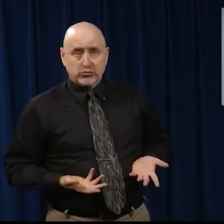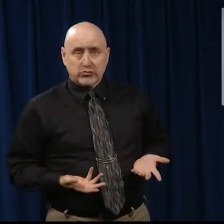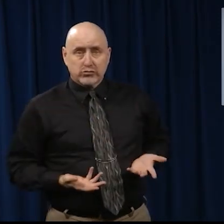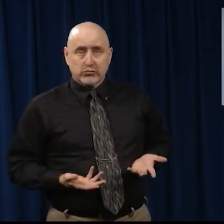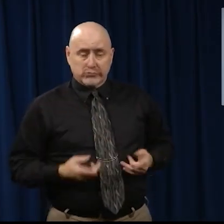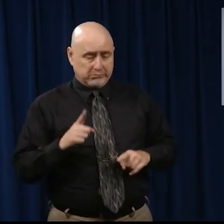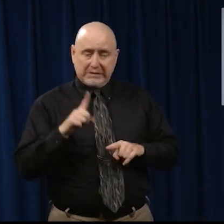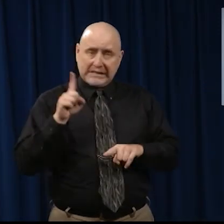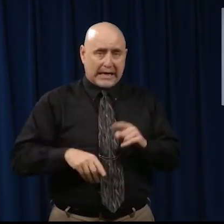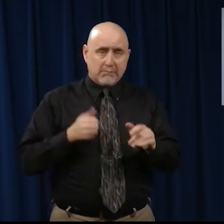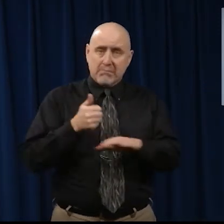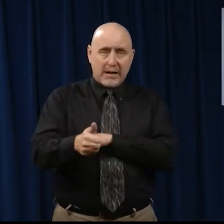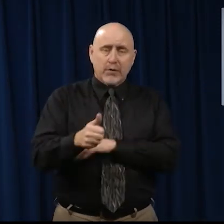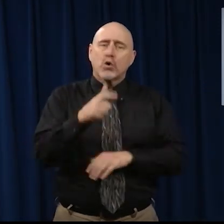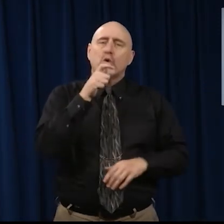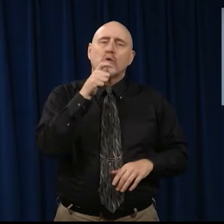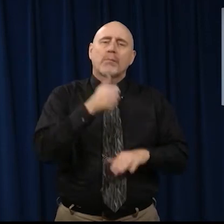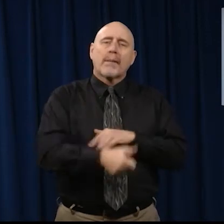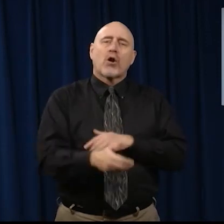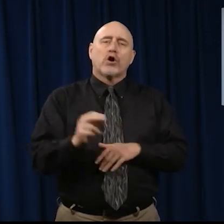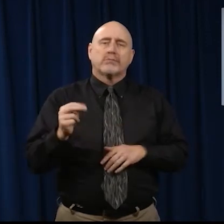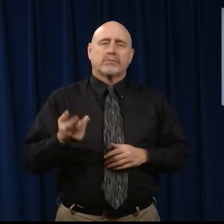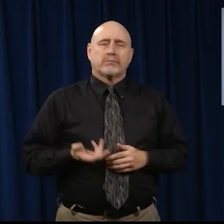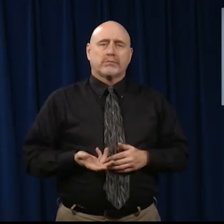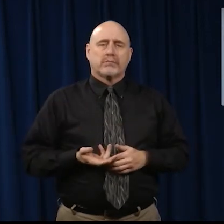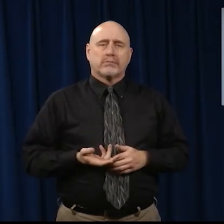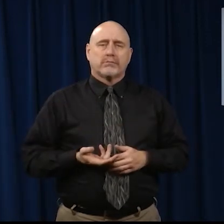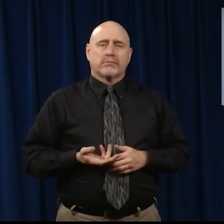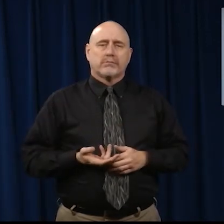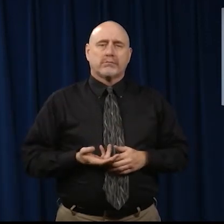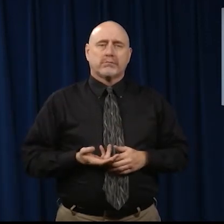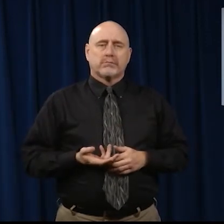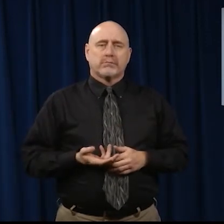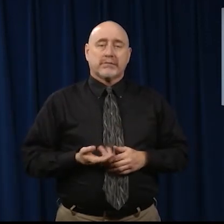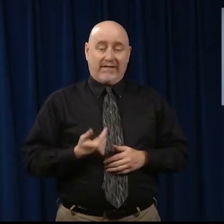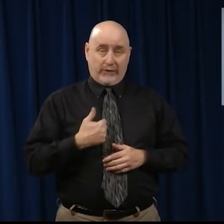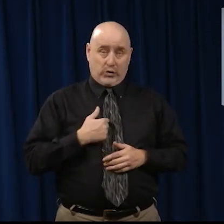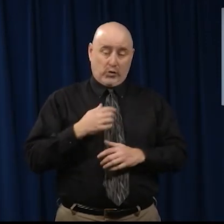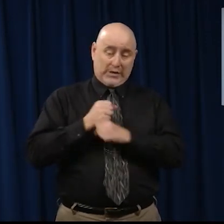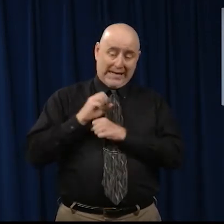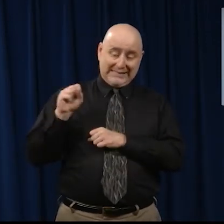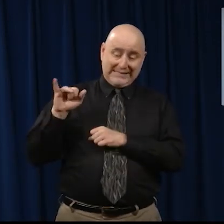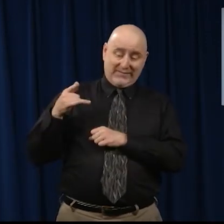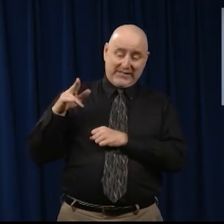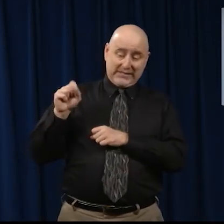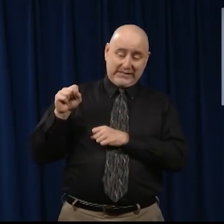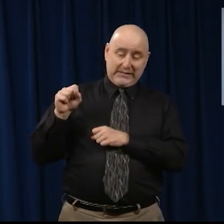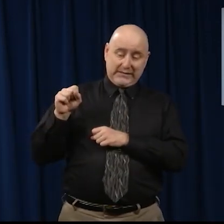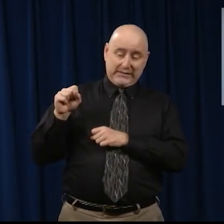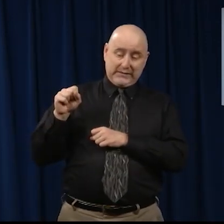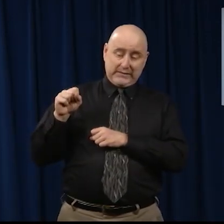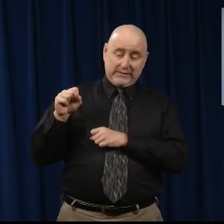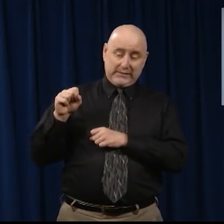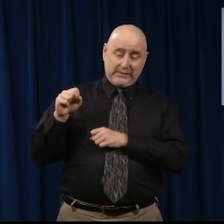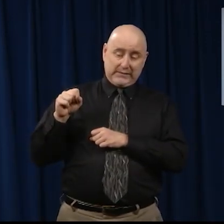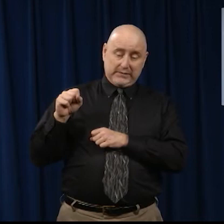doctors. You can't blame it. Who are you going to blame it on? Well, if you contracted syphilis because